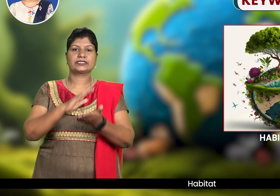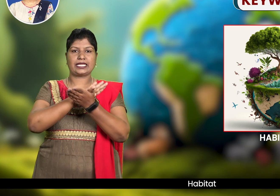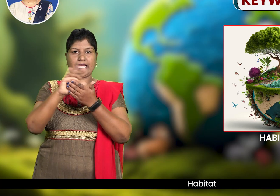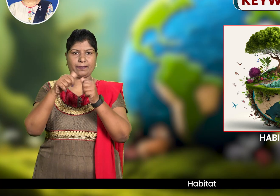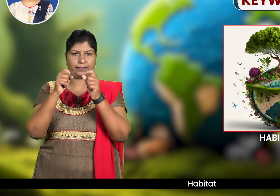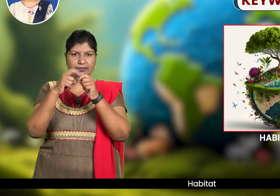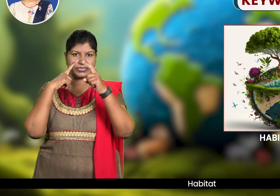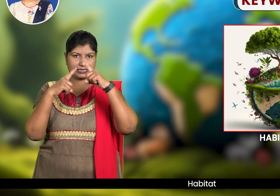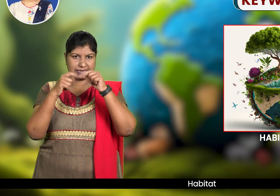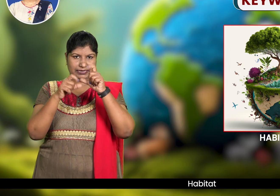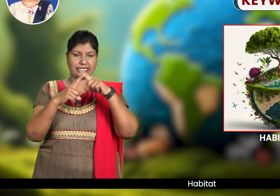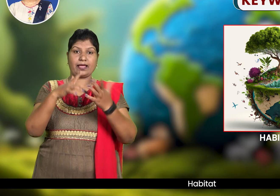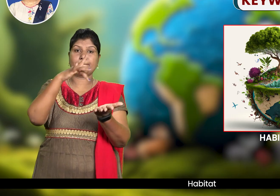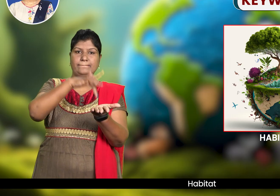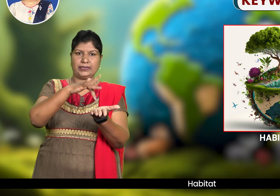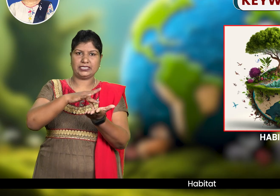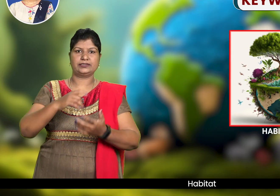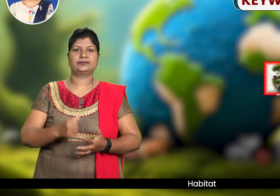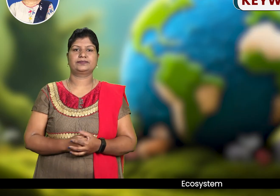habitat,